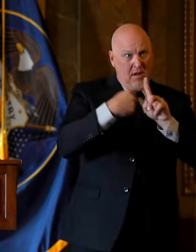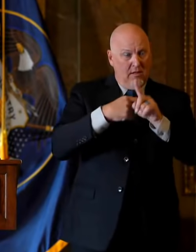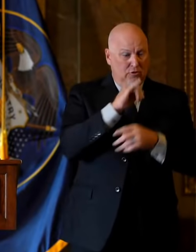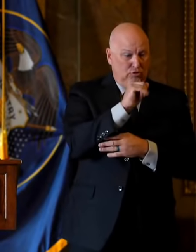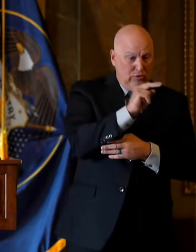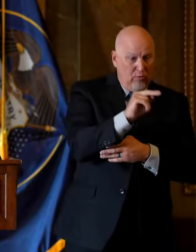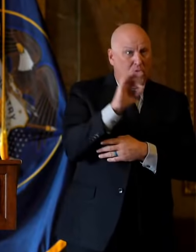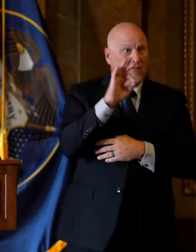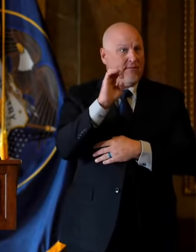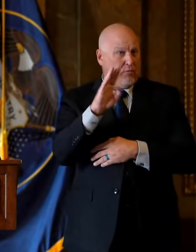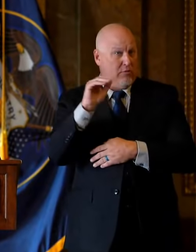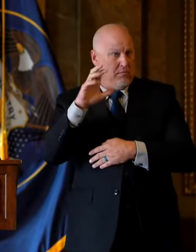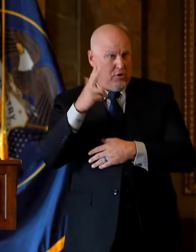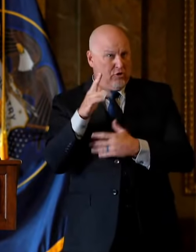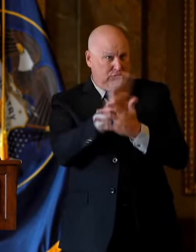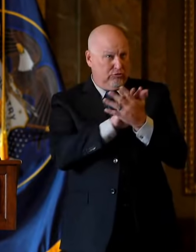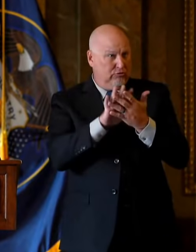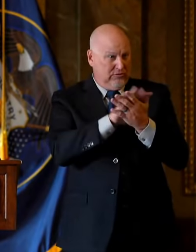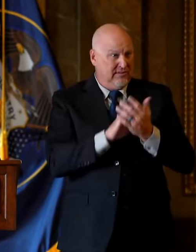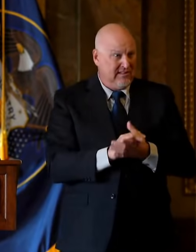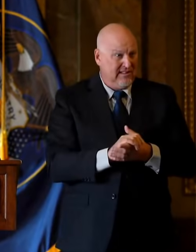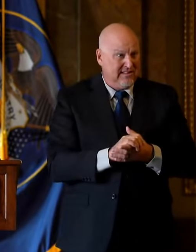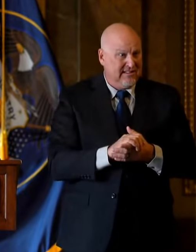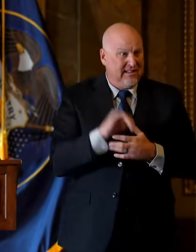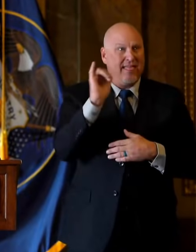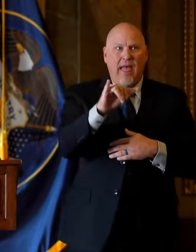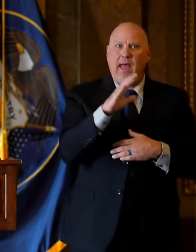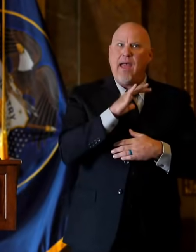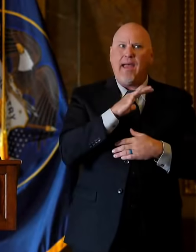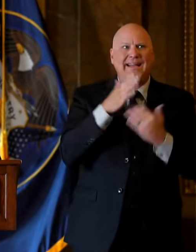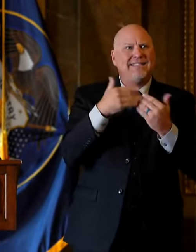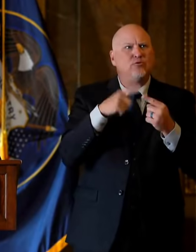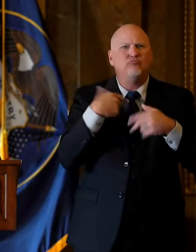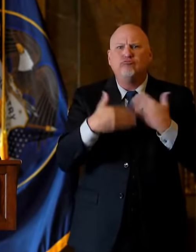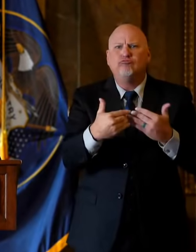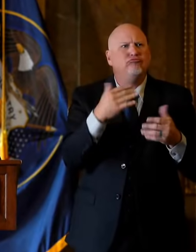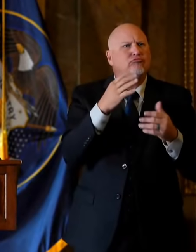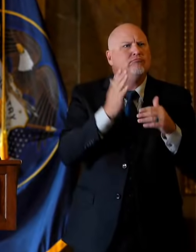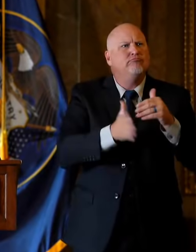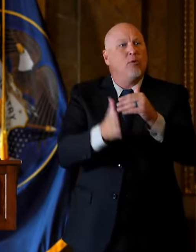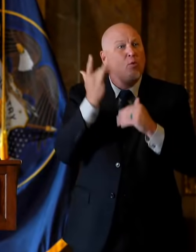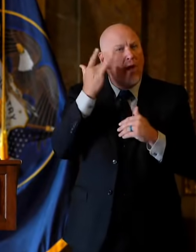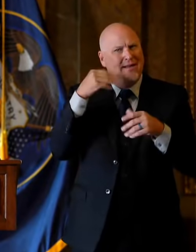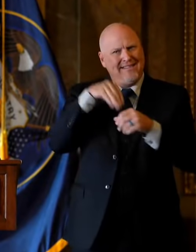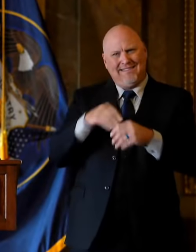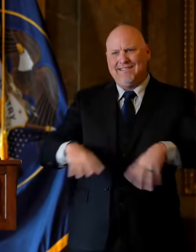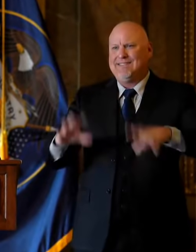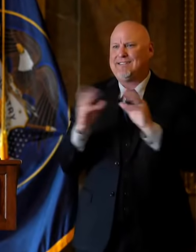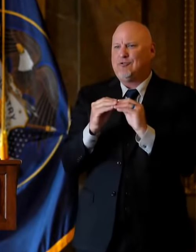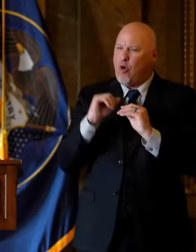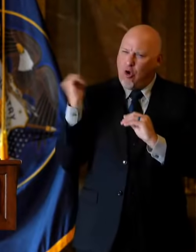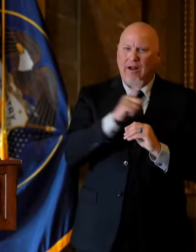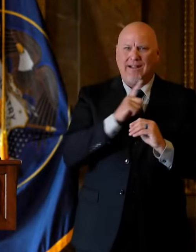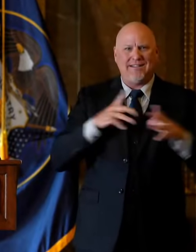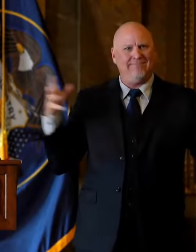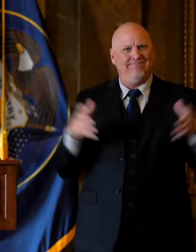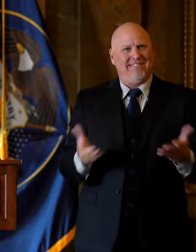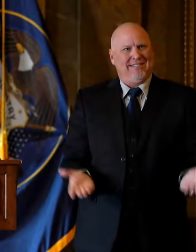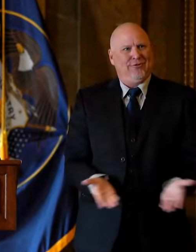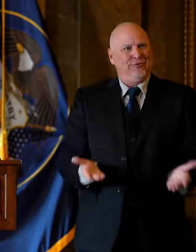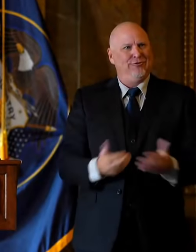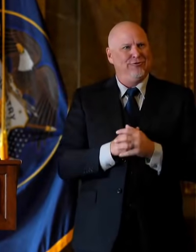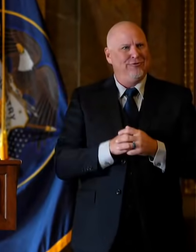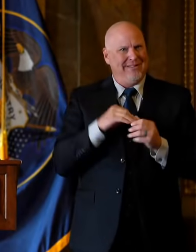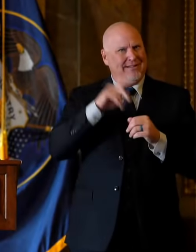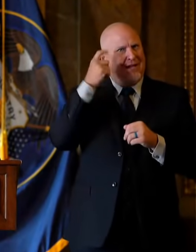were in session. It's difficult because they are not in session now and have not had